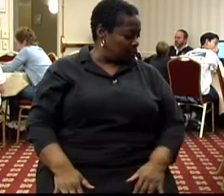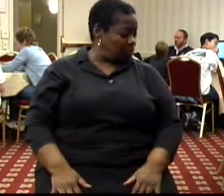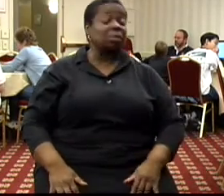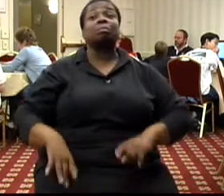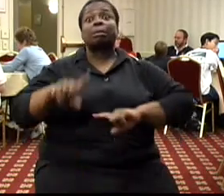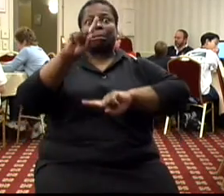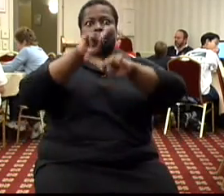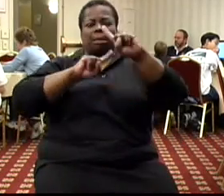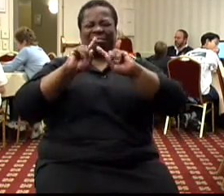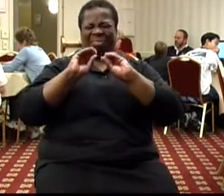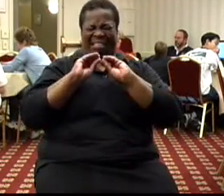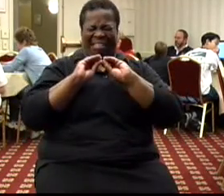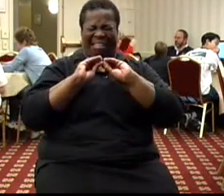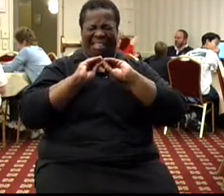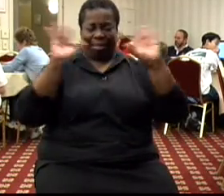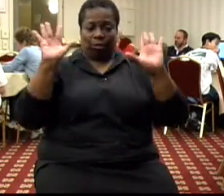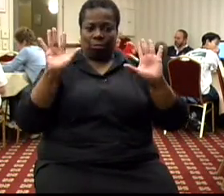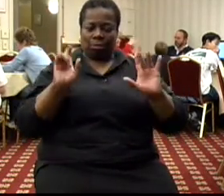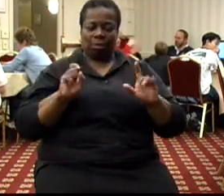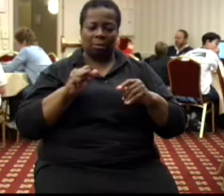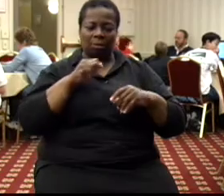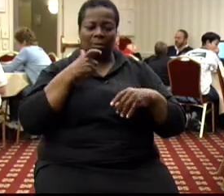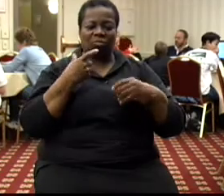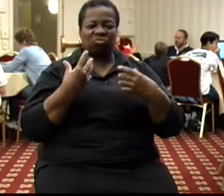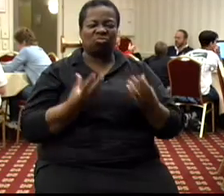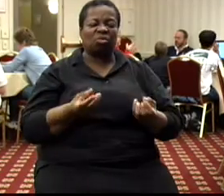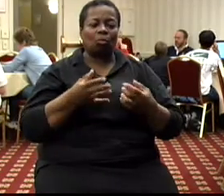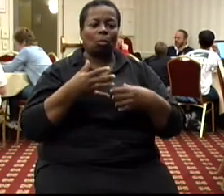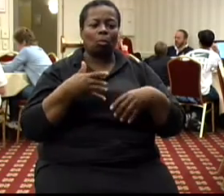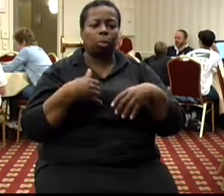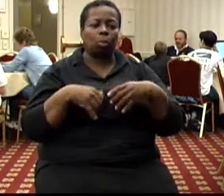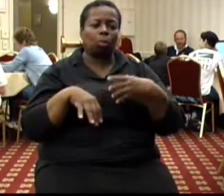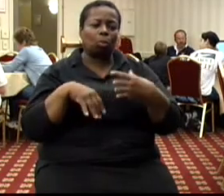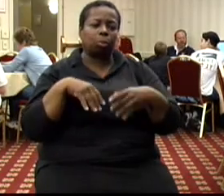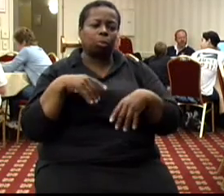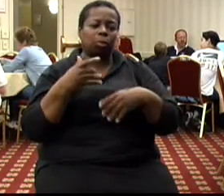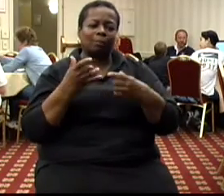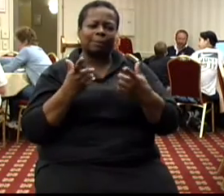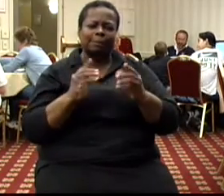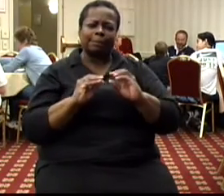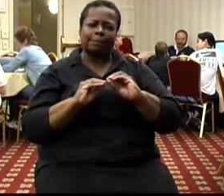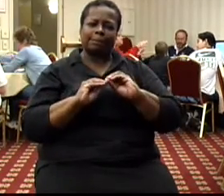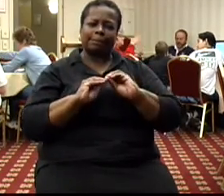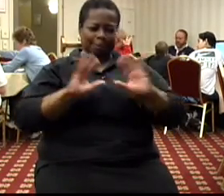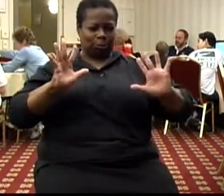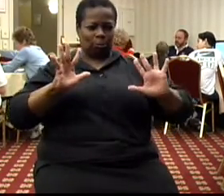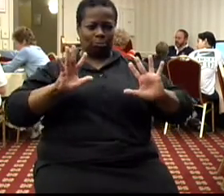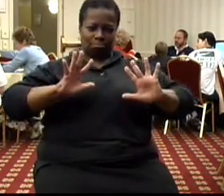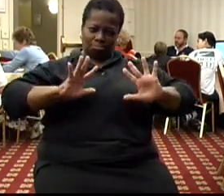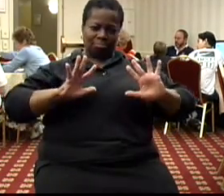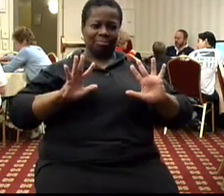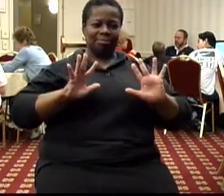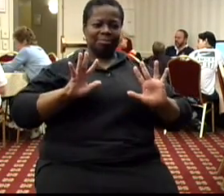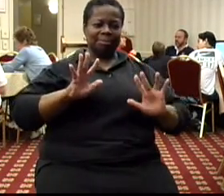The signing needs to be extremely clear. We don't want anything sloppy and soft.